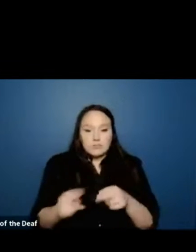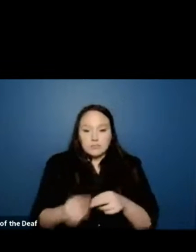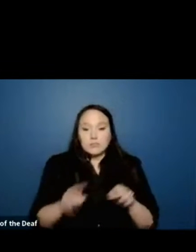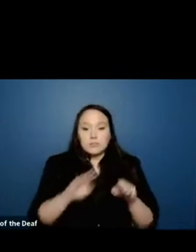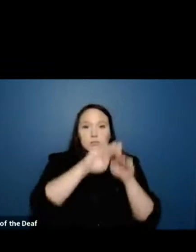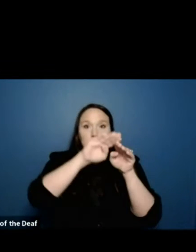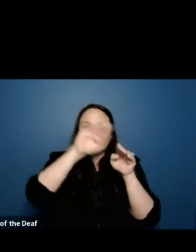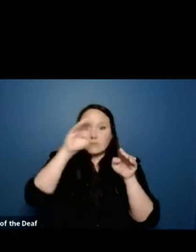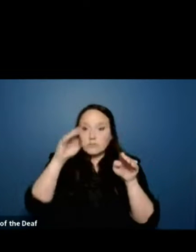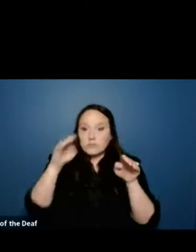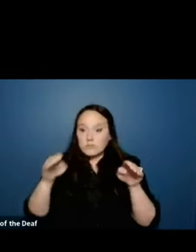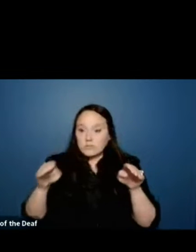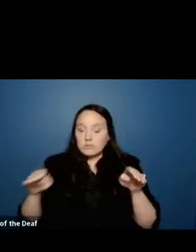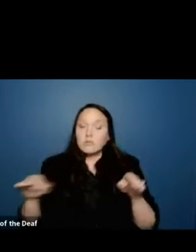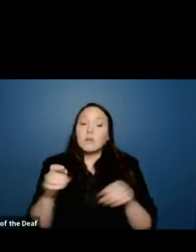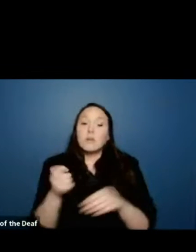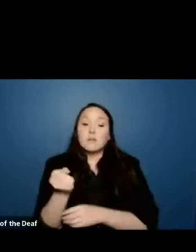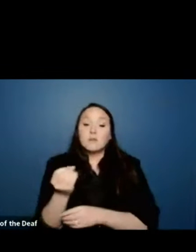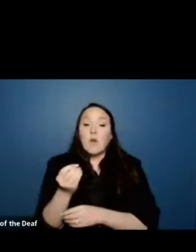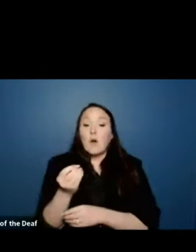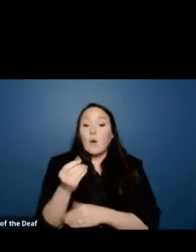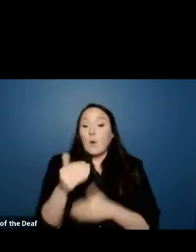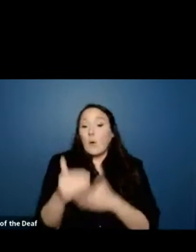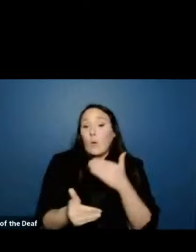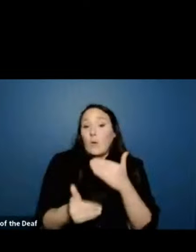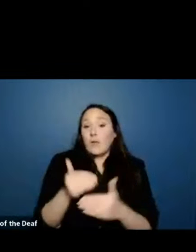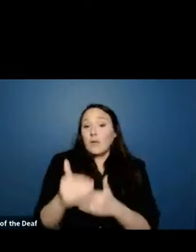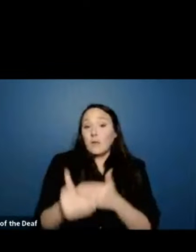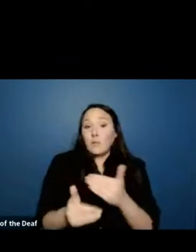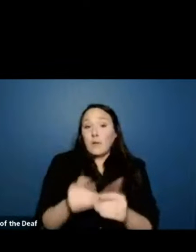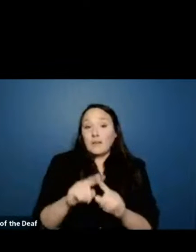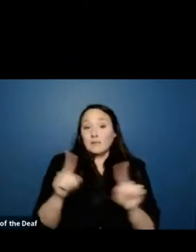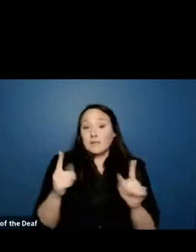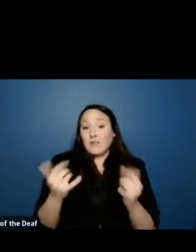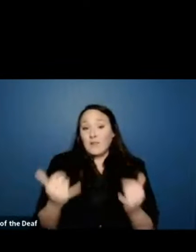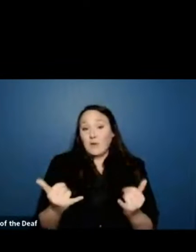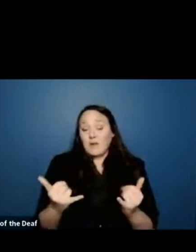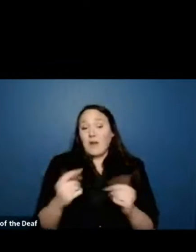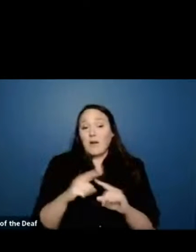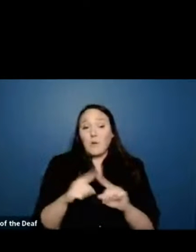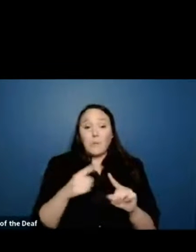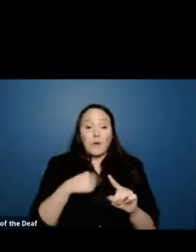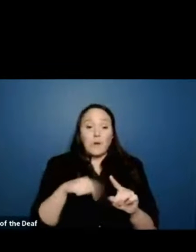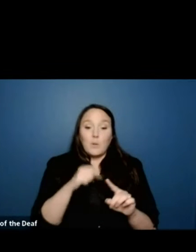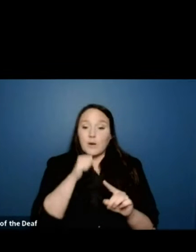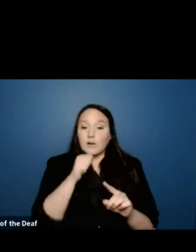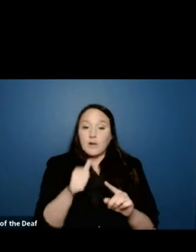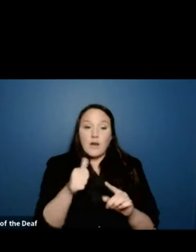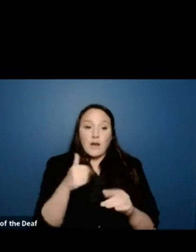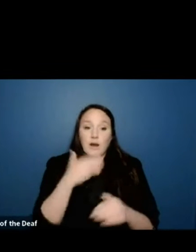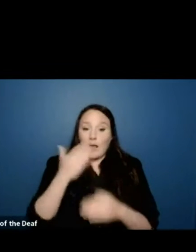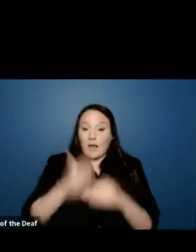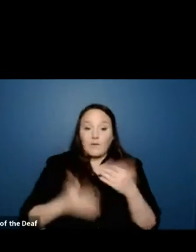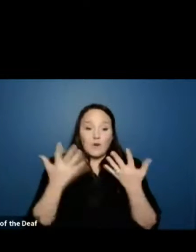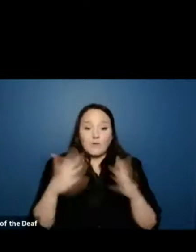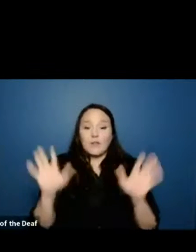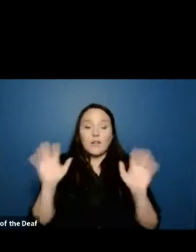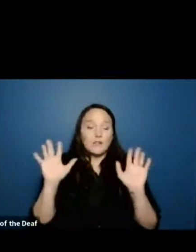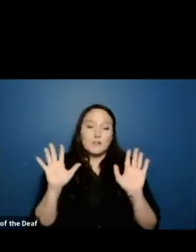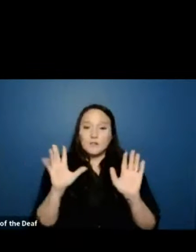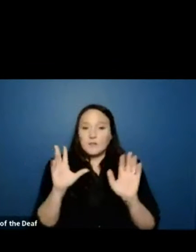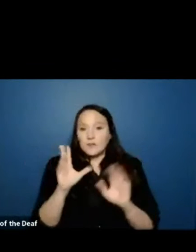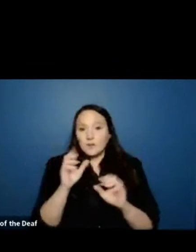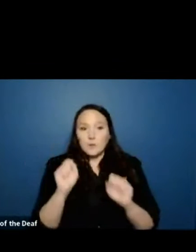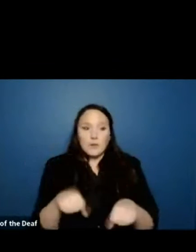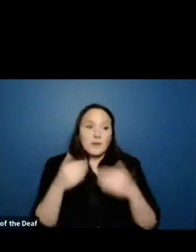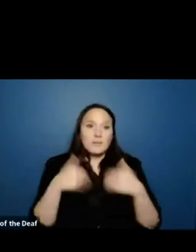pace is a little different at this point in time. But we are absolutely not at the end of the pandemic where we can let